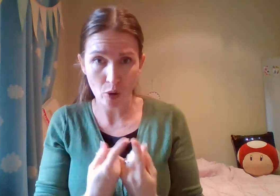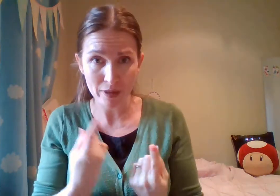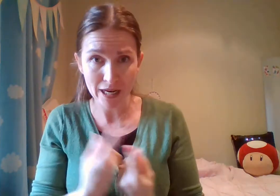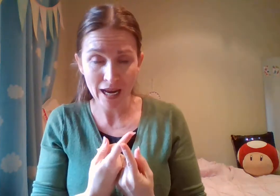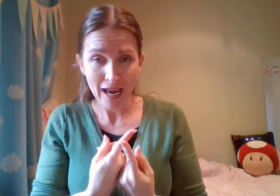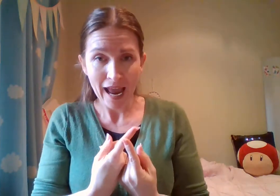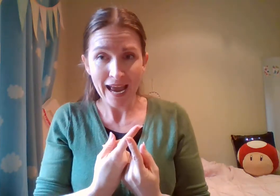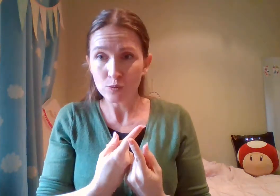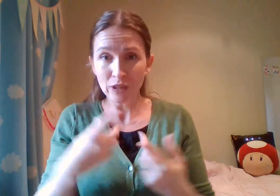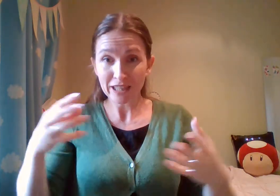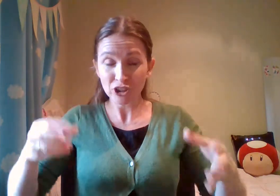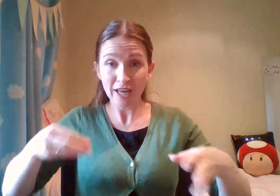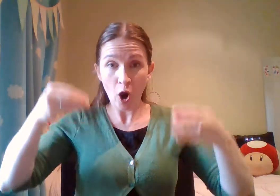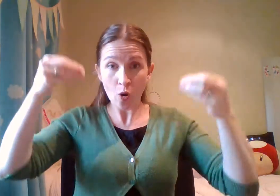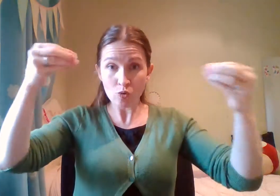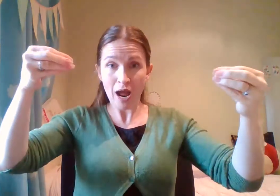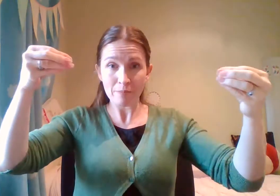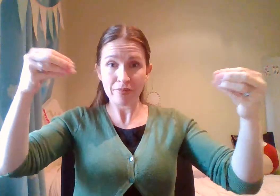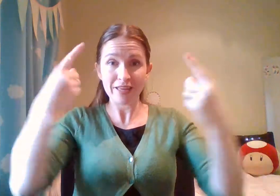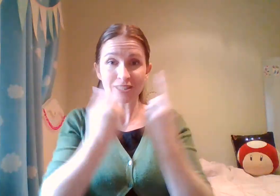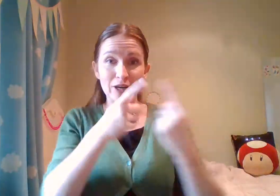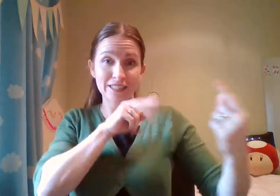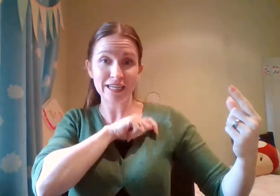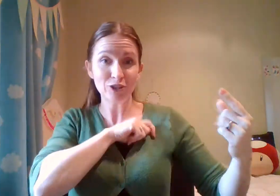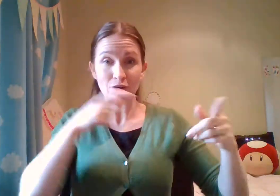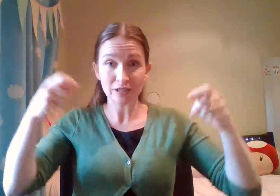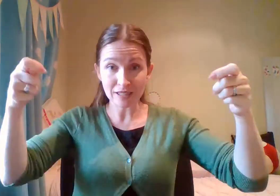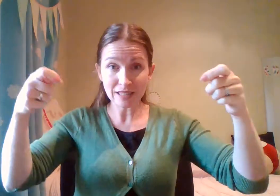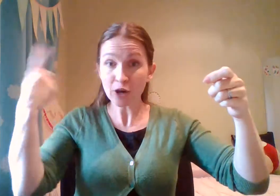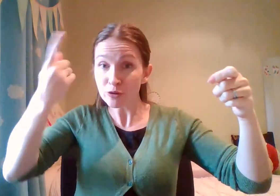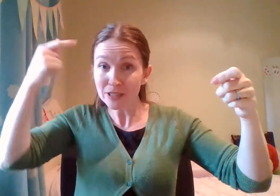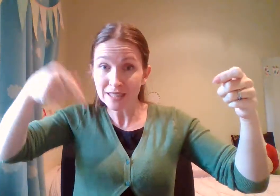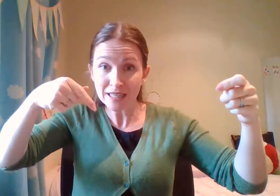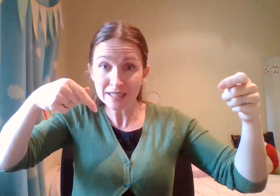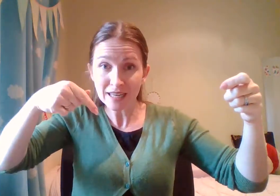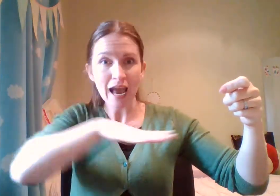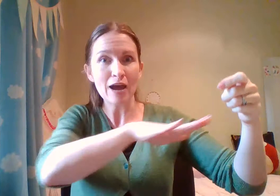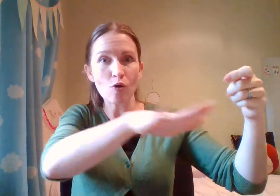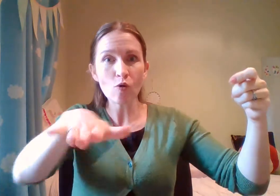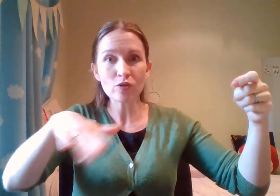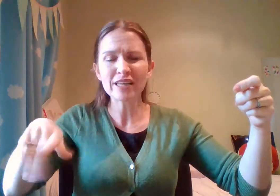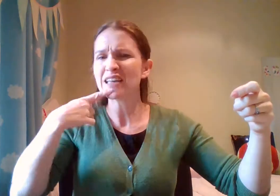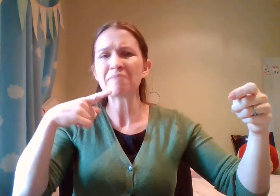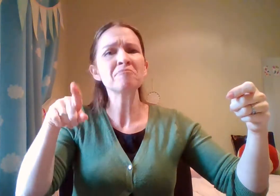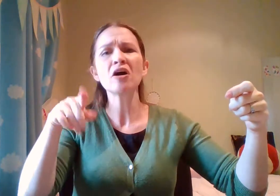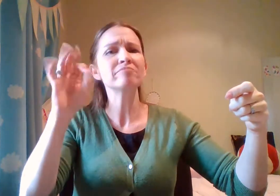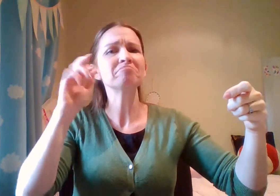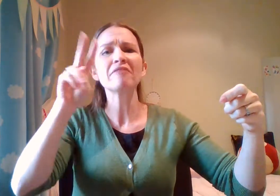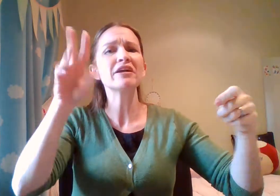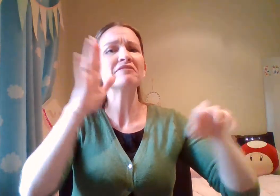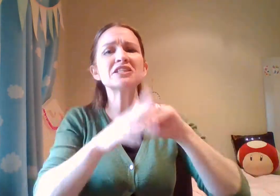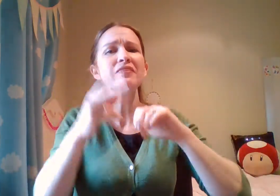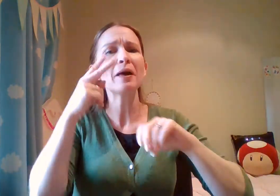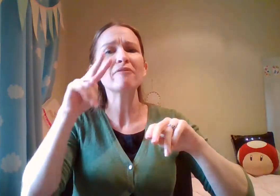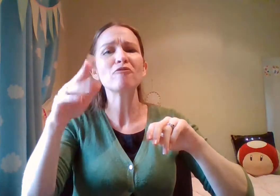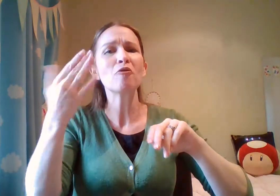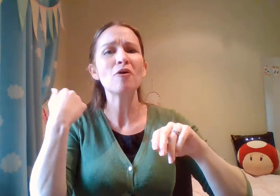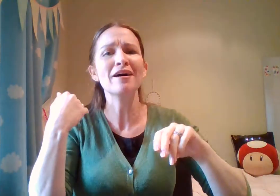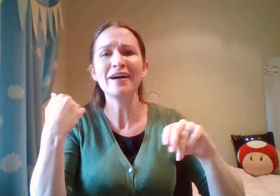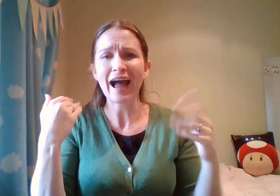property, and we'll actually hold up things like T-shirts and say, whose is this? And all the kids say, no, I've never seen that before.